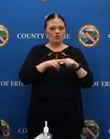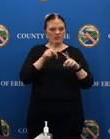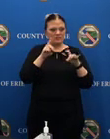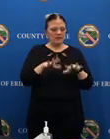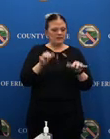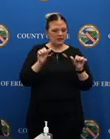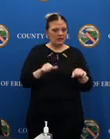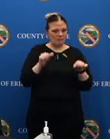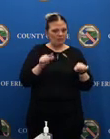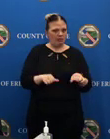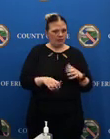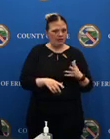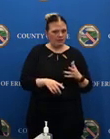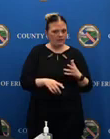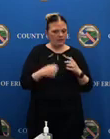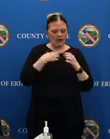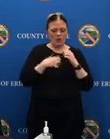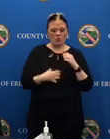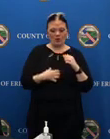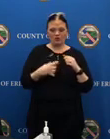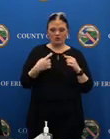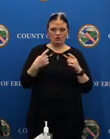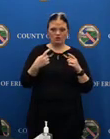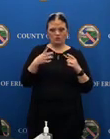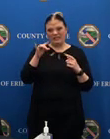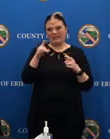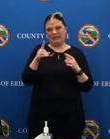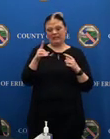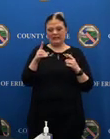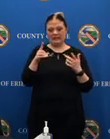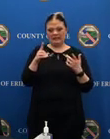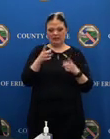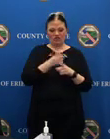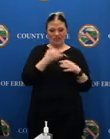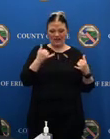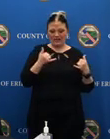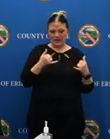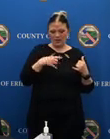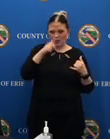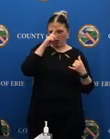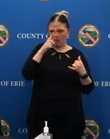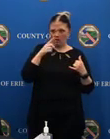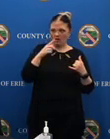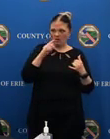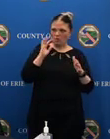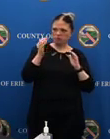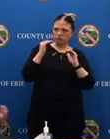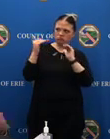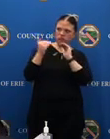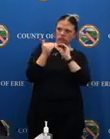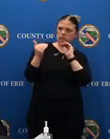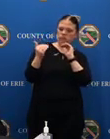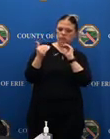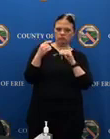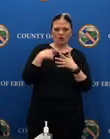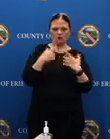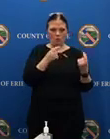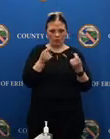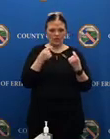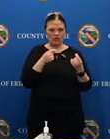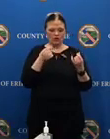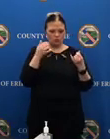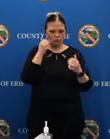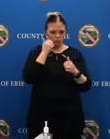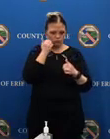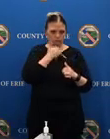capability. I wish we did early on. Right now, I think we're comparable in what we're being able to do per day between all the